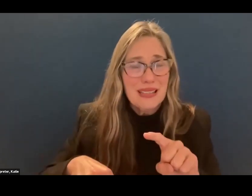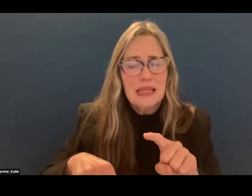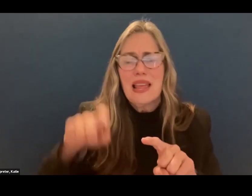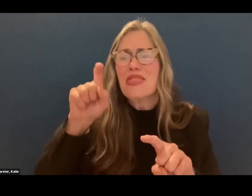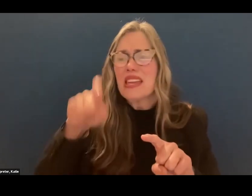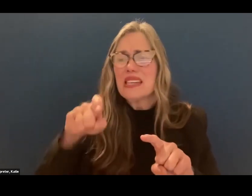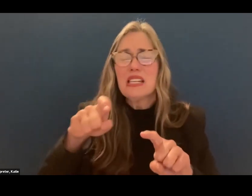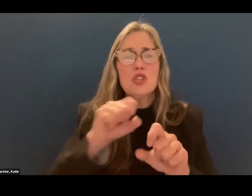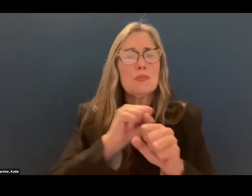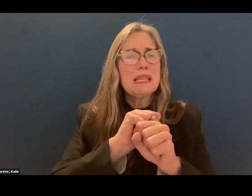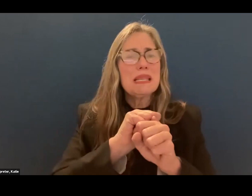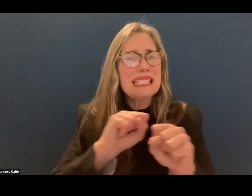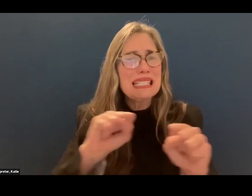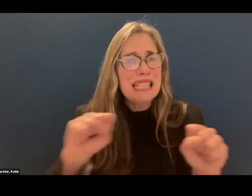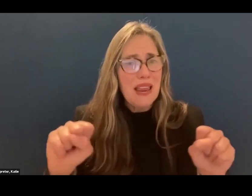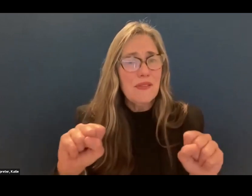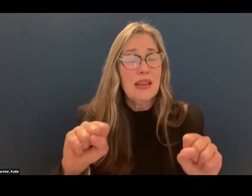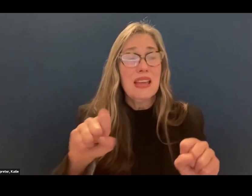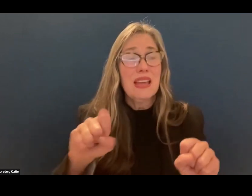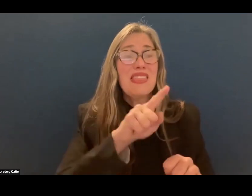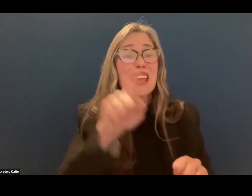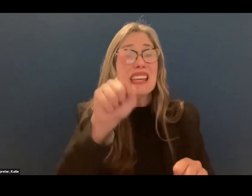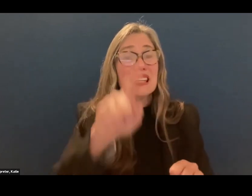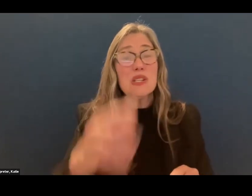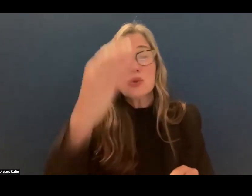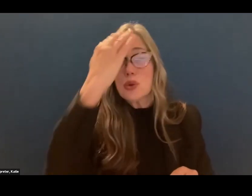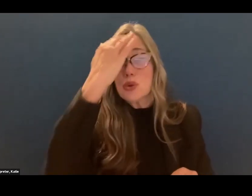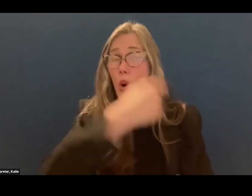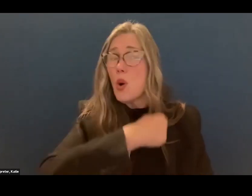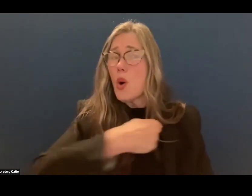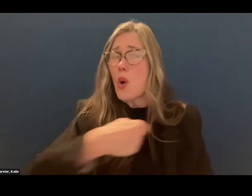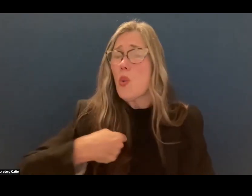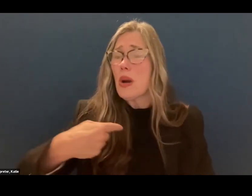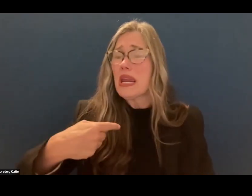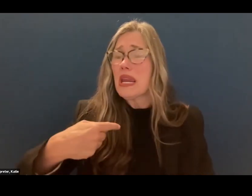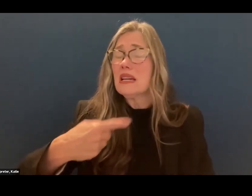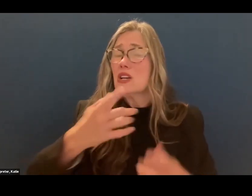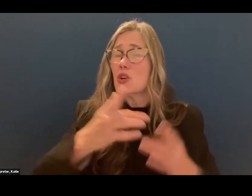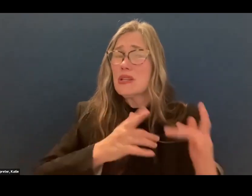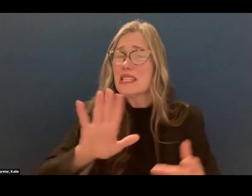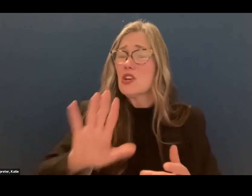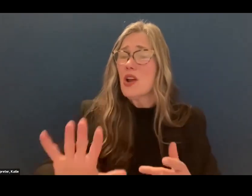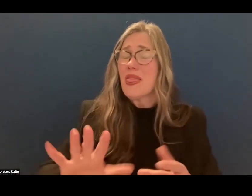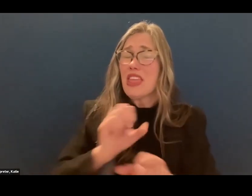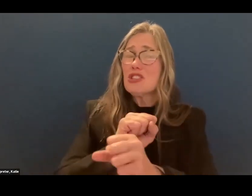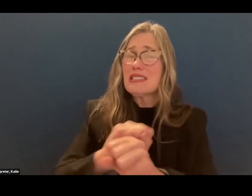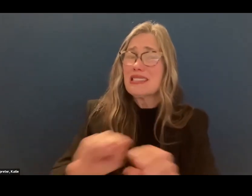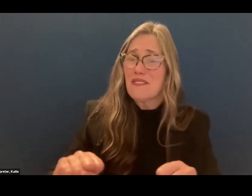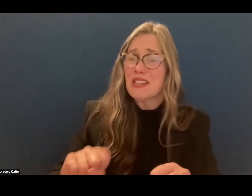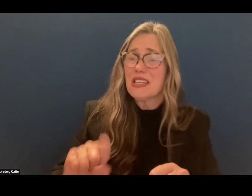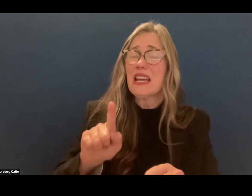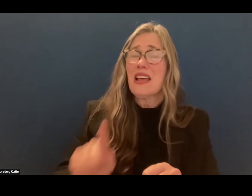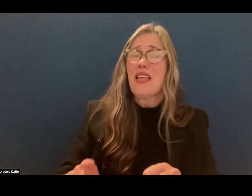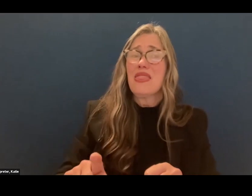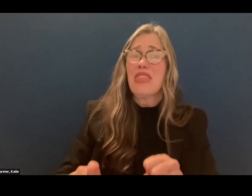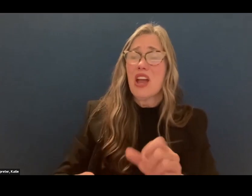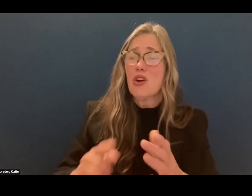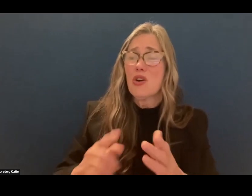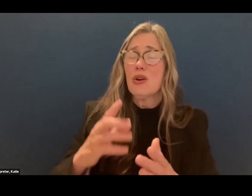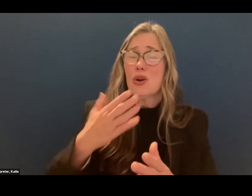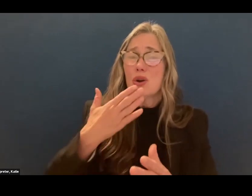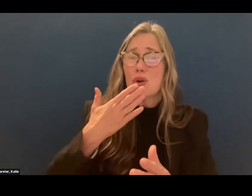potential is in the forefront of our mind, of our practices. And everybody has to be accountable for